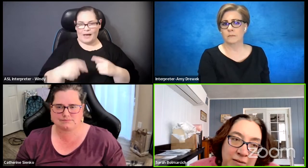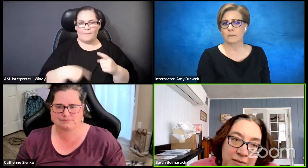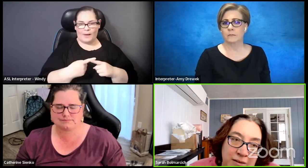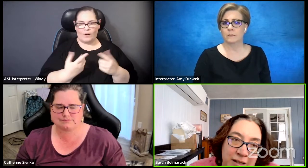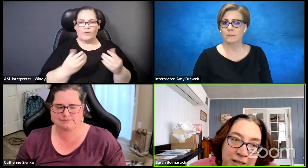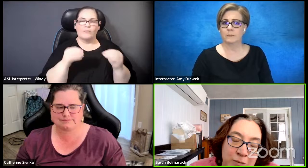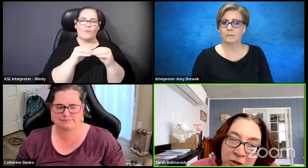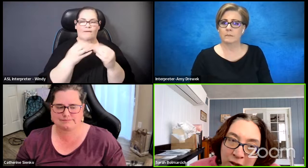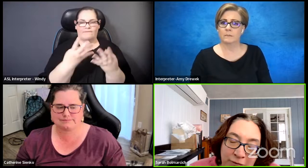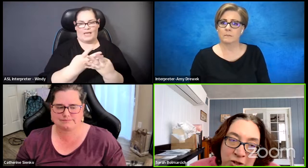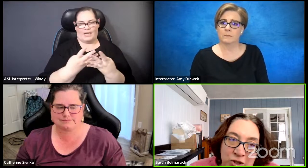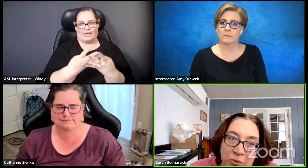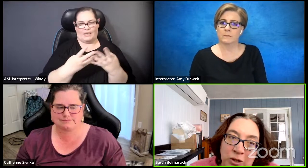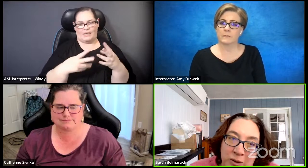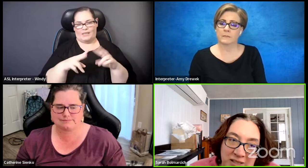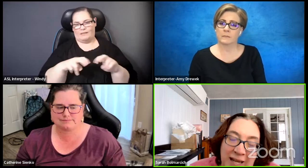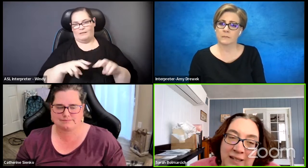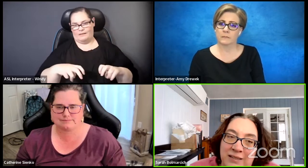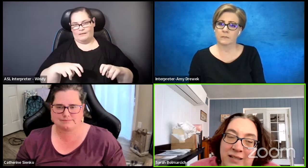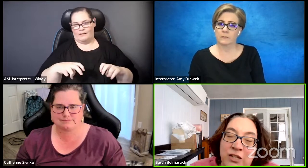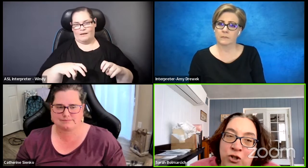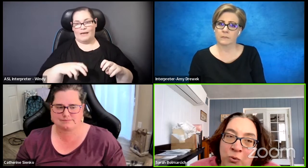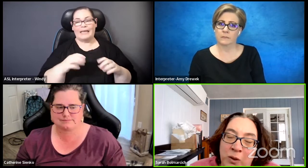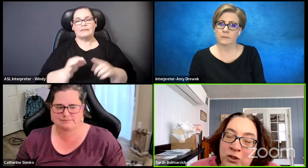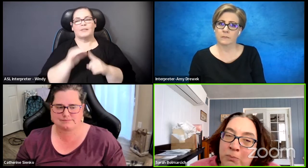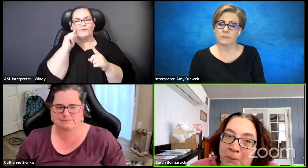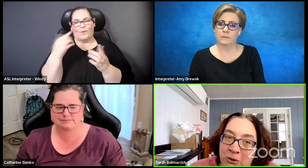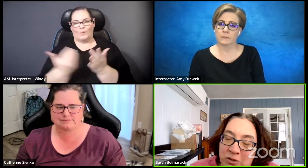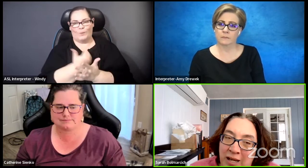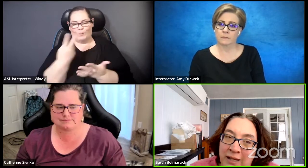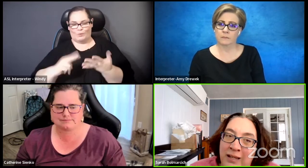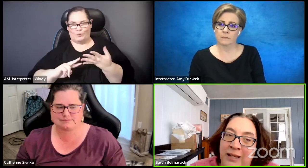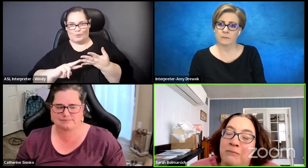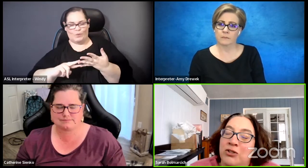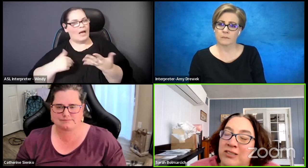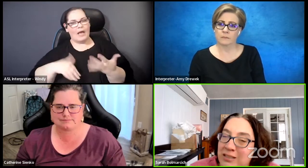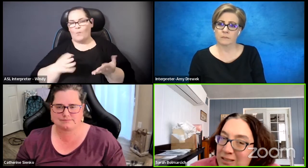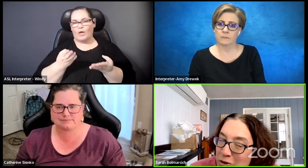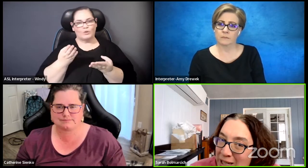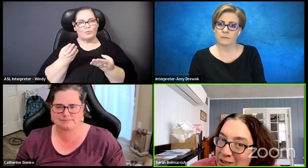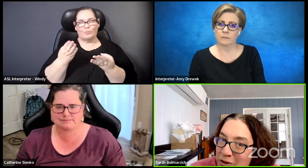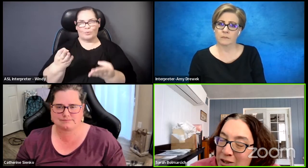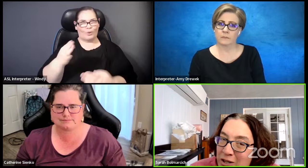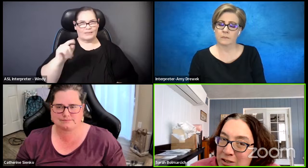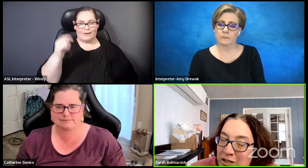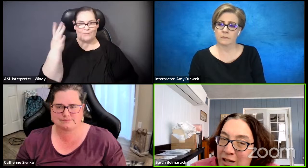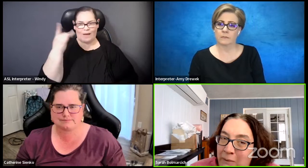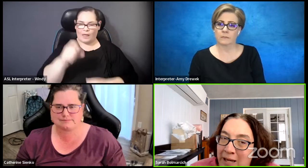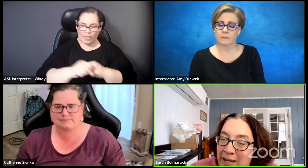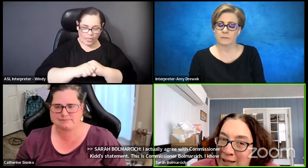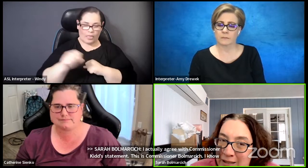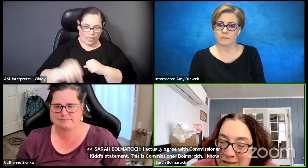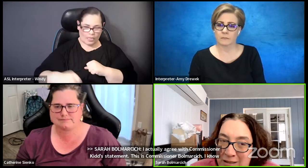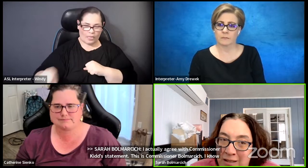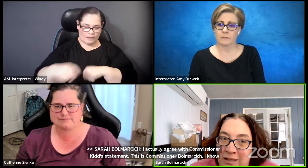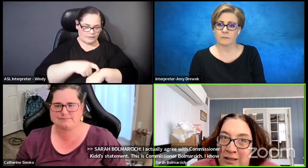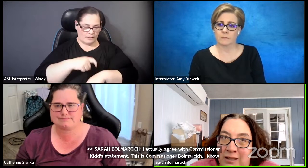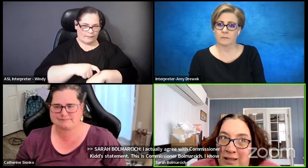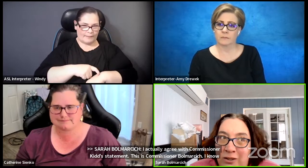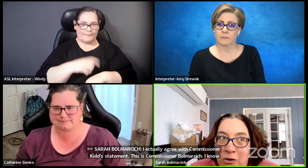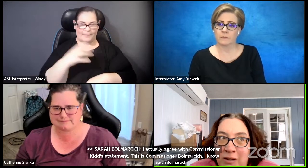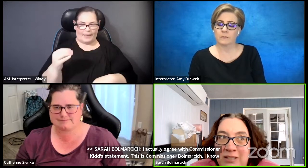vetting, especially for the 2 newest candidates. I don't want to propose that because this has dragged on a long time and